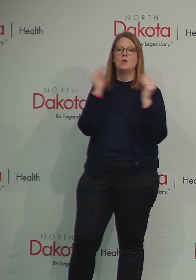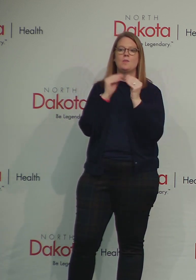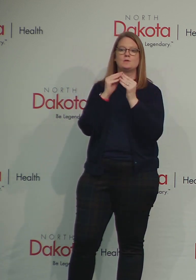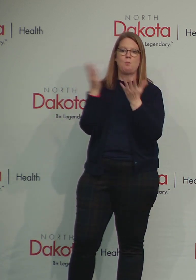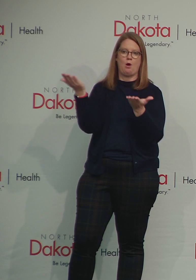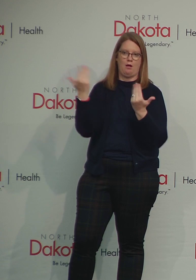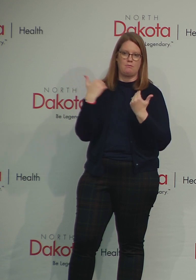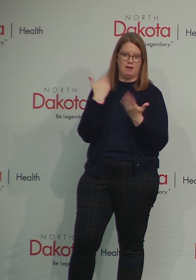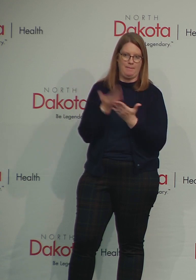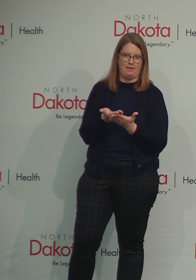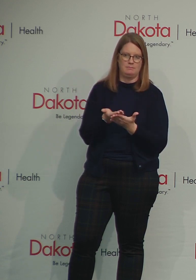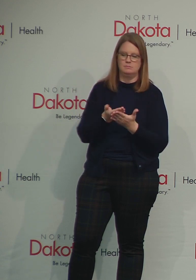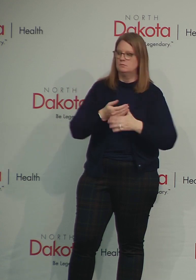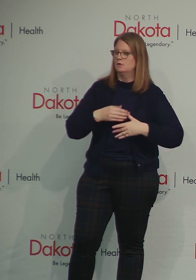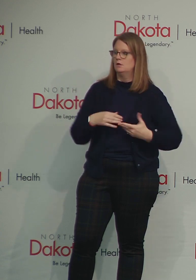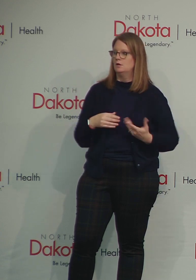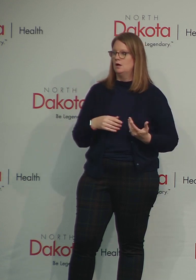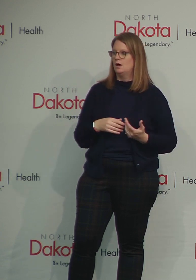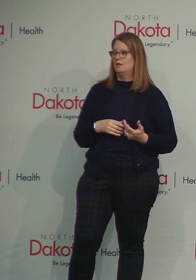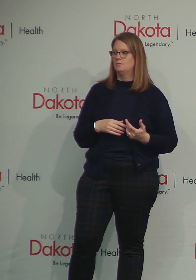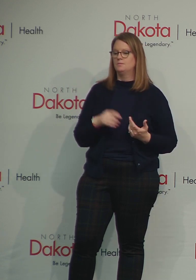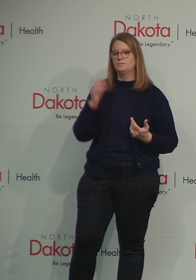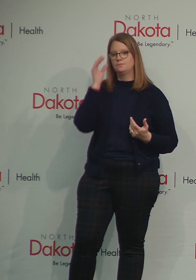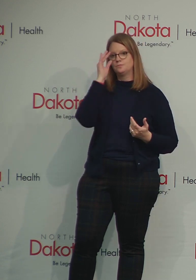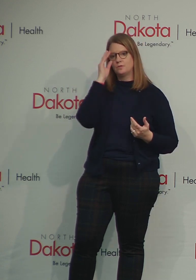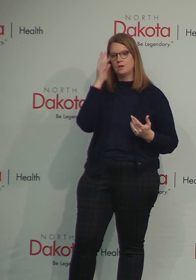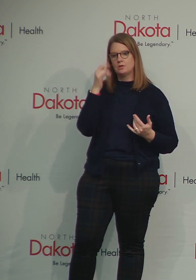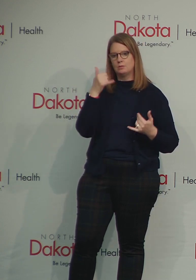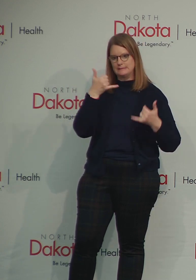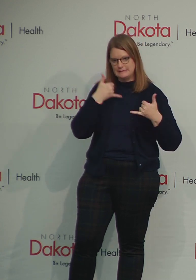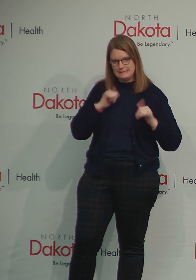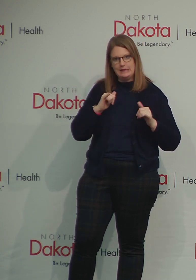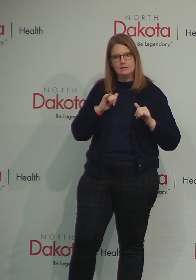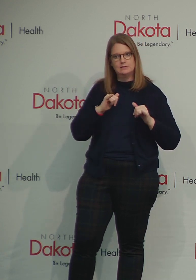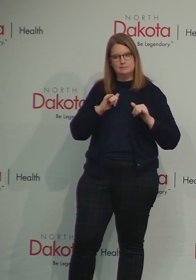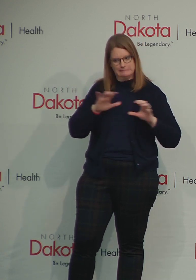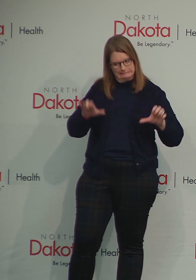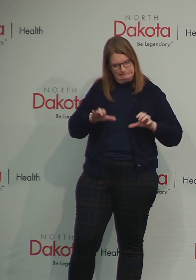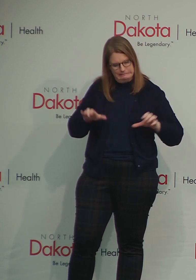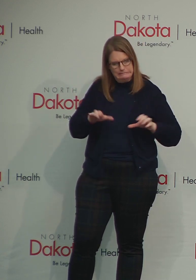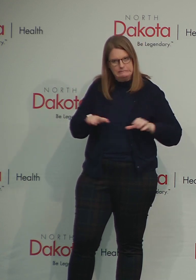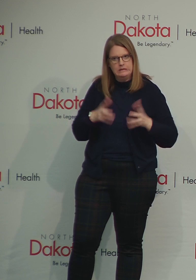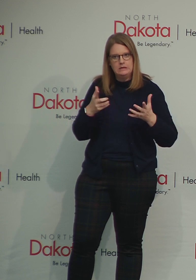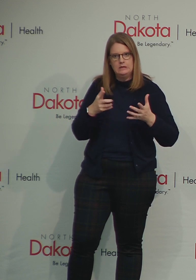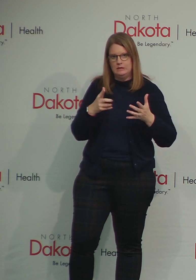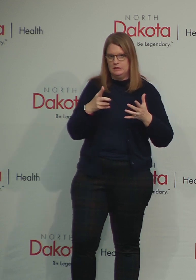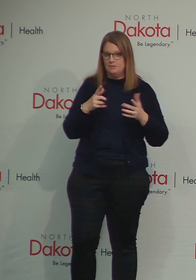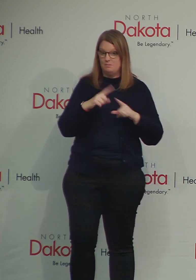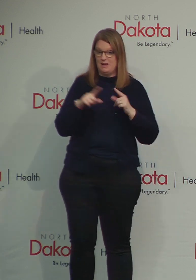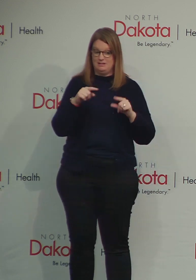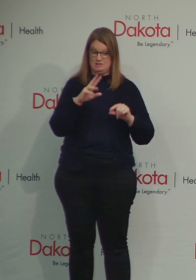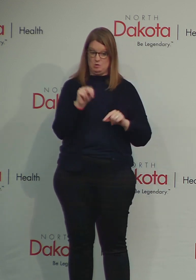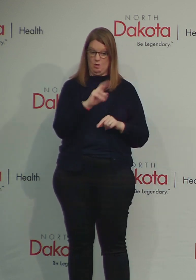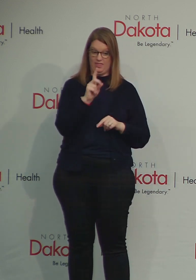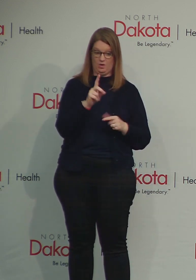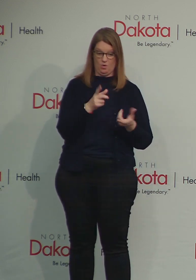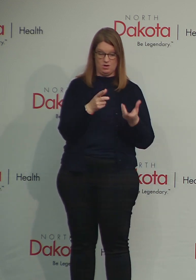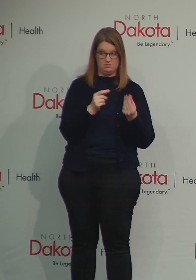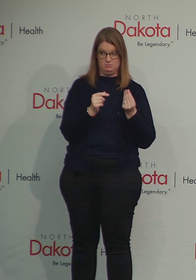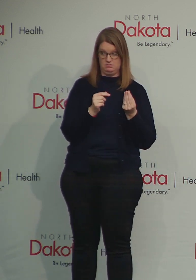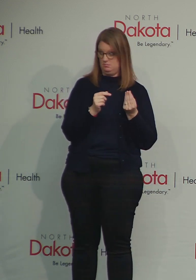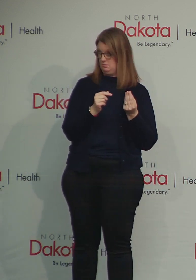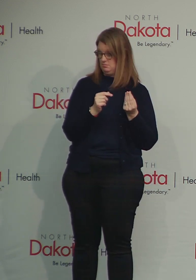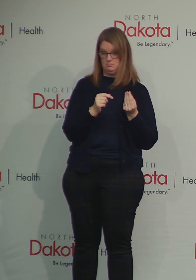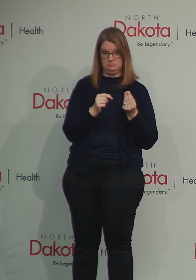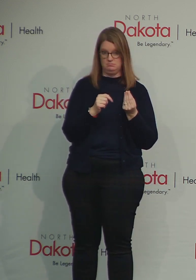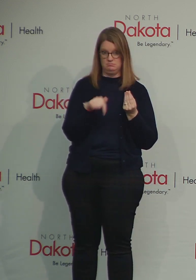way. I mean, we're actively in the thick of it, but I tell you, we're right now, I wouldn't trade North Dakota's cards with anybody's because